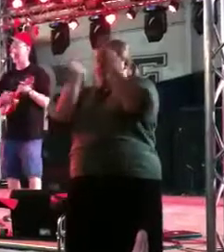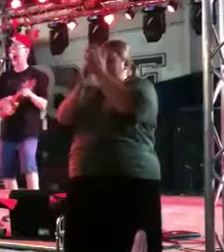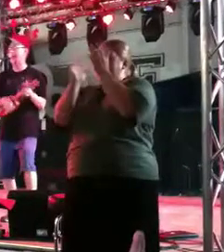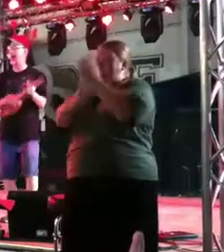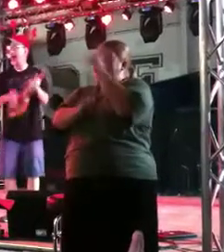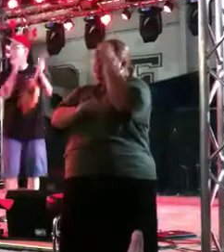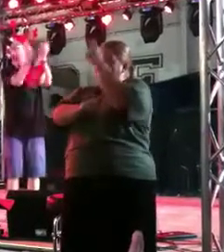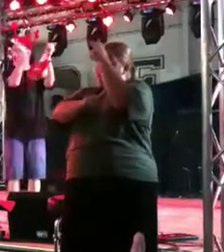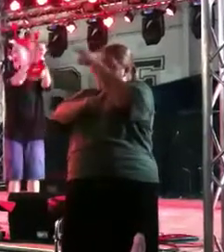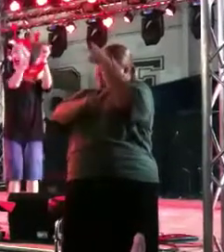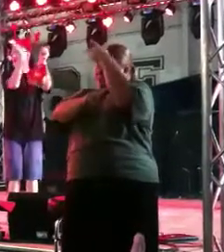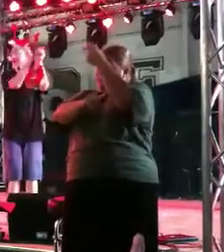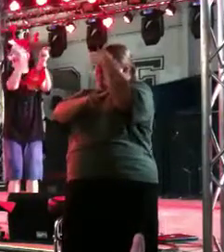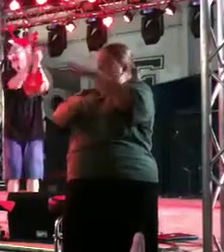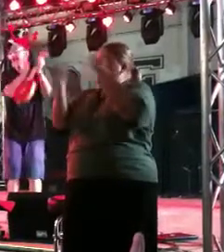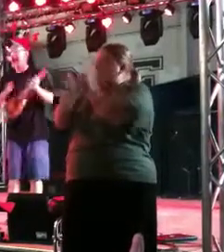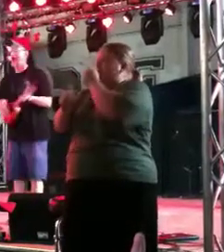Everybody clap your hands.